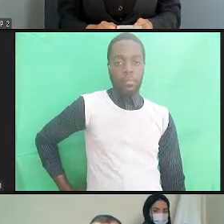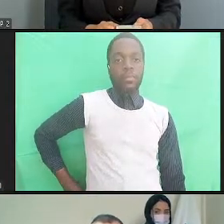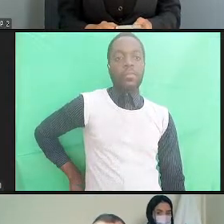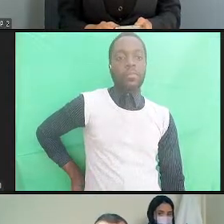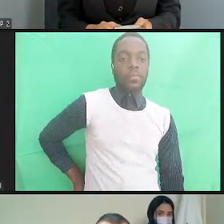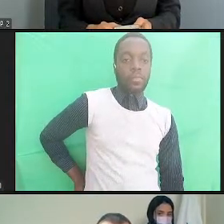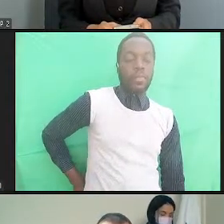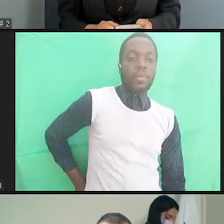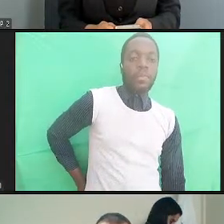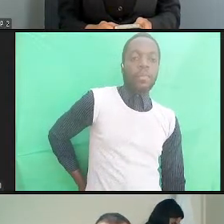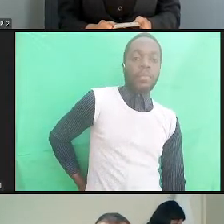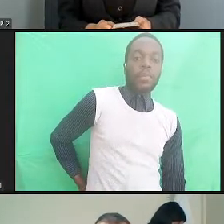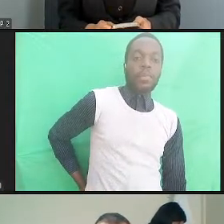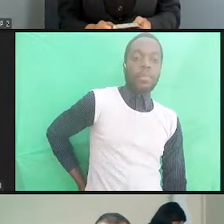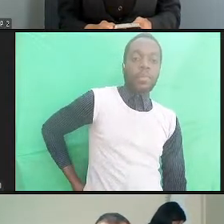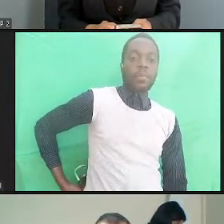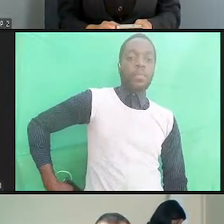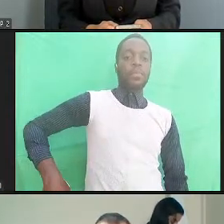okay